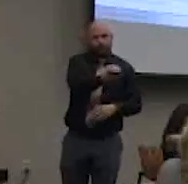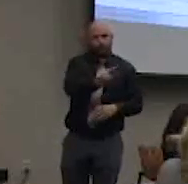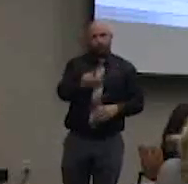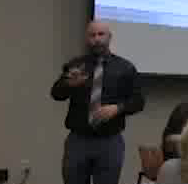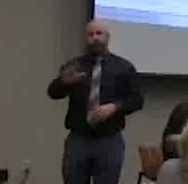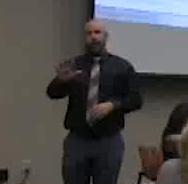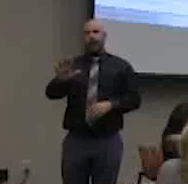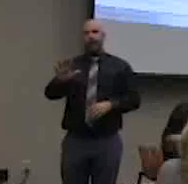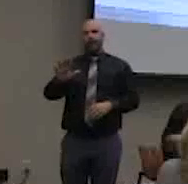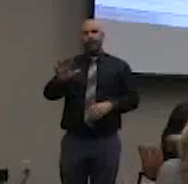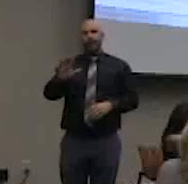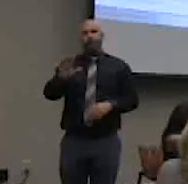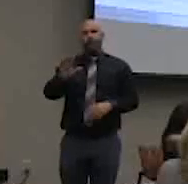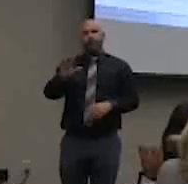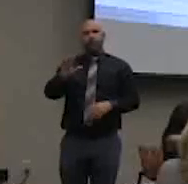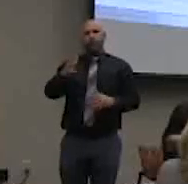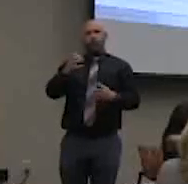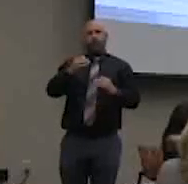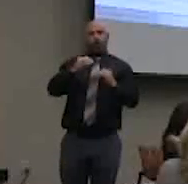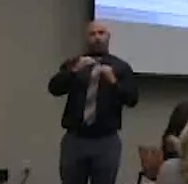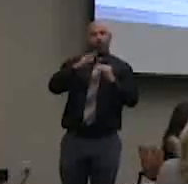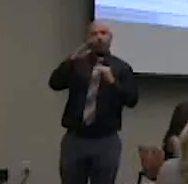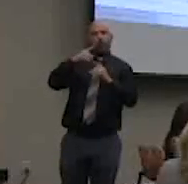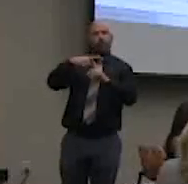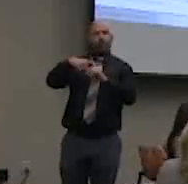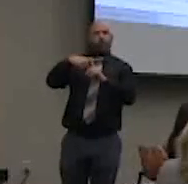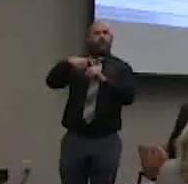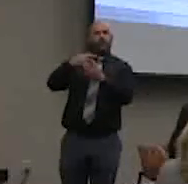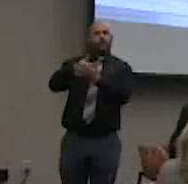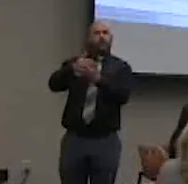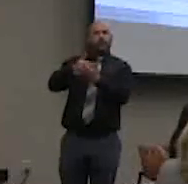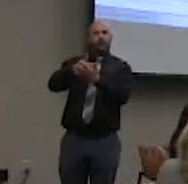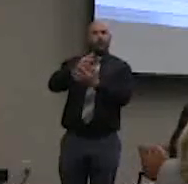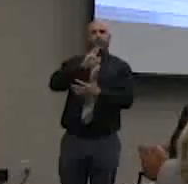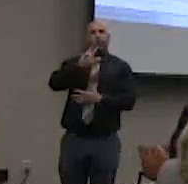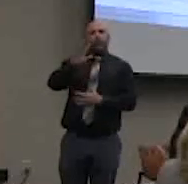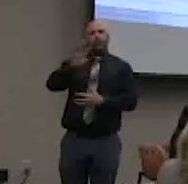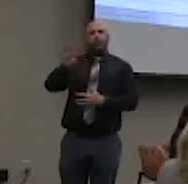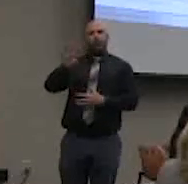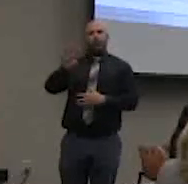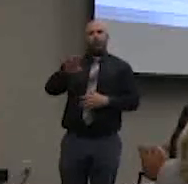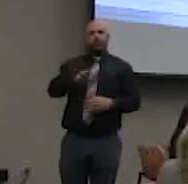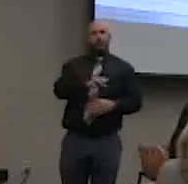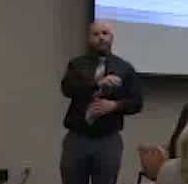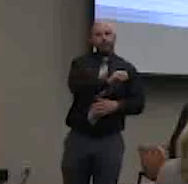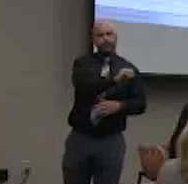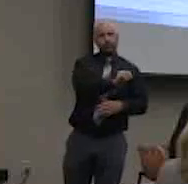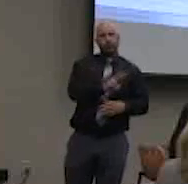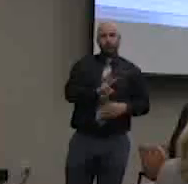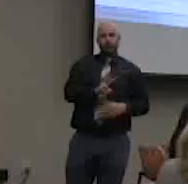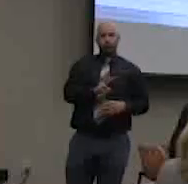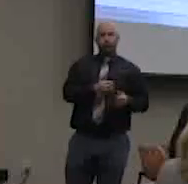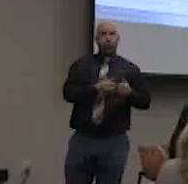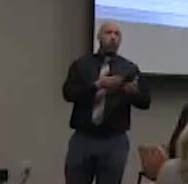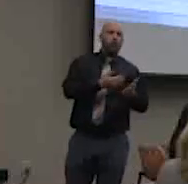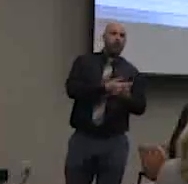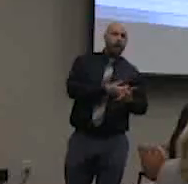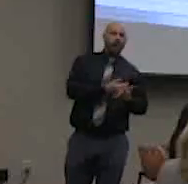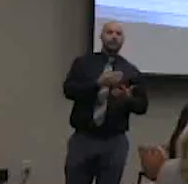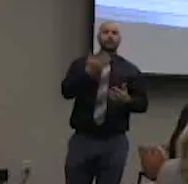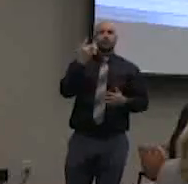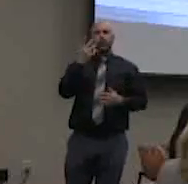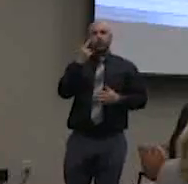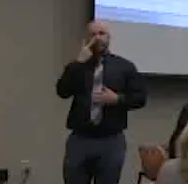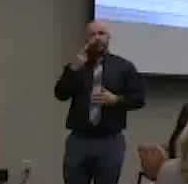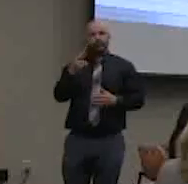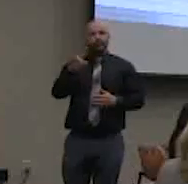positive comes in the 3s and 4s, and the crushing finances come in 0 to 2, which is part of why you see 7% service for